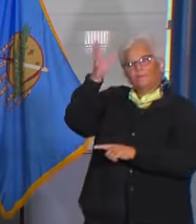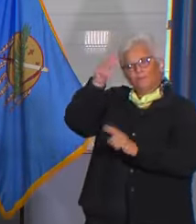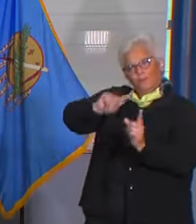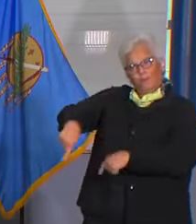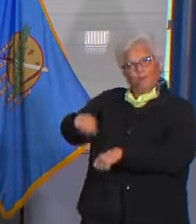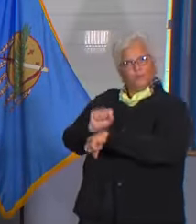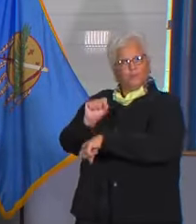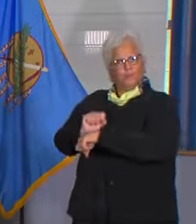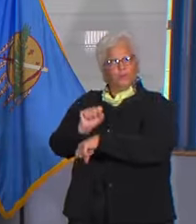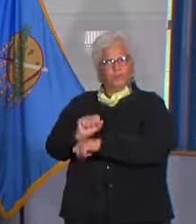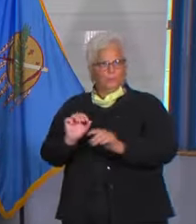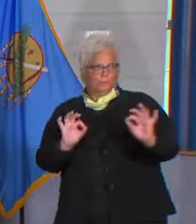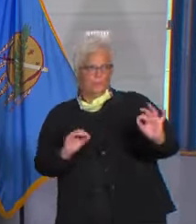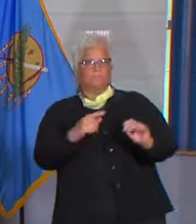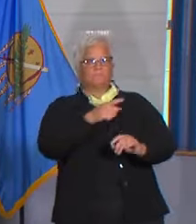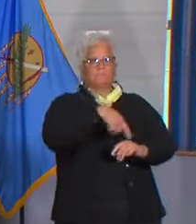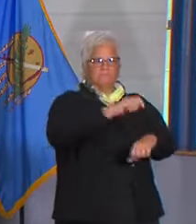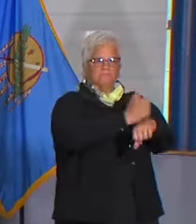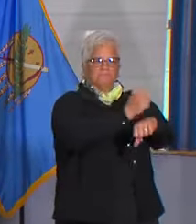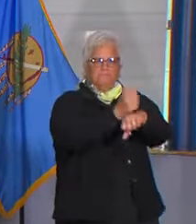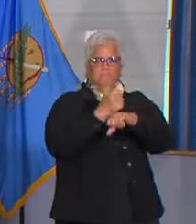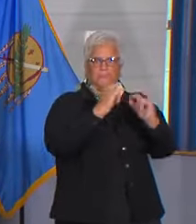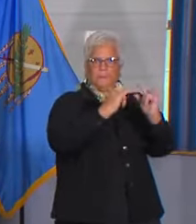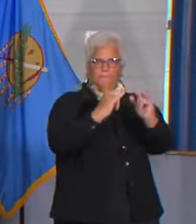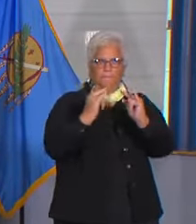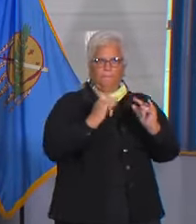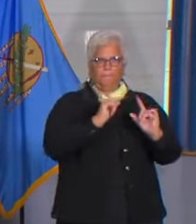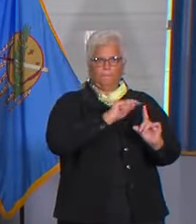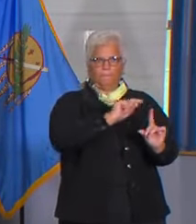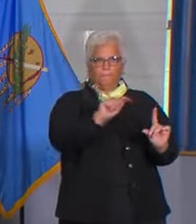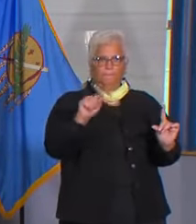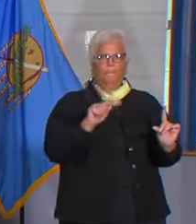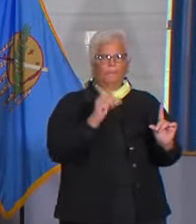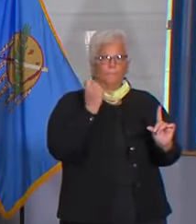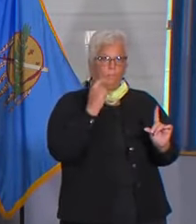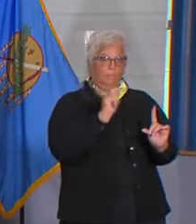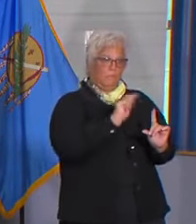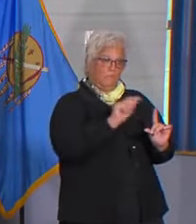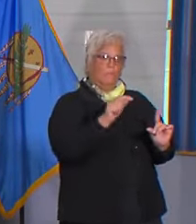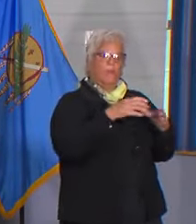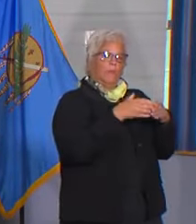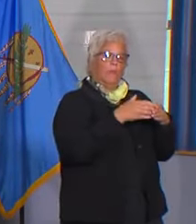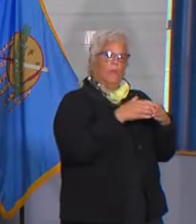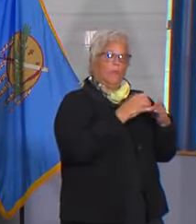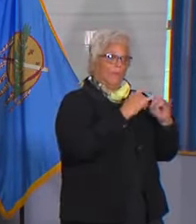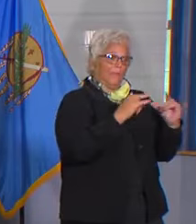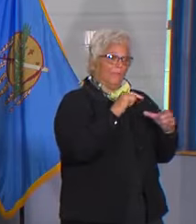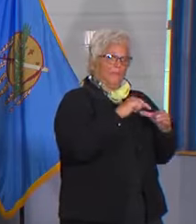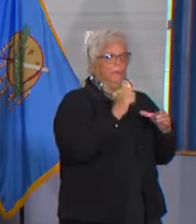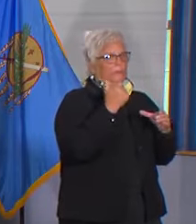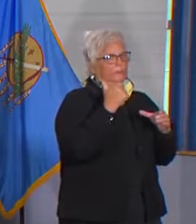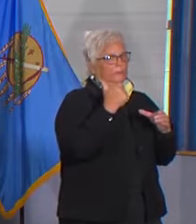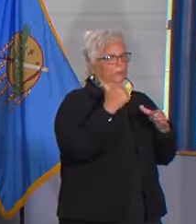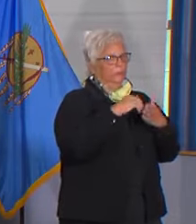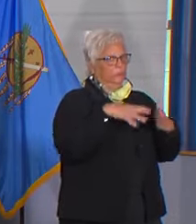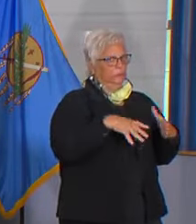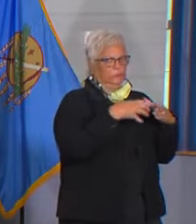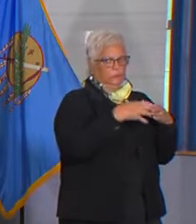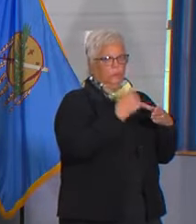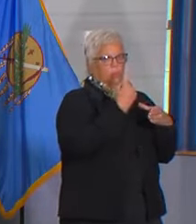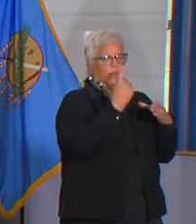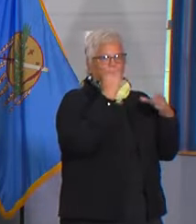kids to a camp. The kids are kept in pods of about 10, and they have an adult supervisor for the day, Wi-Fi access,